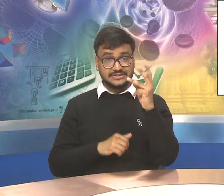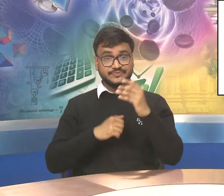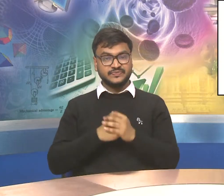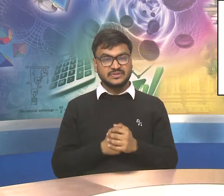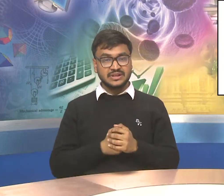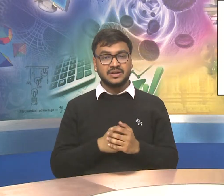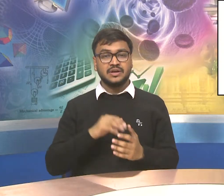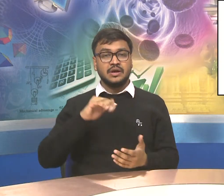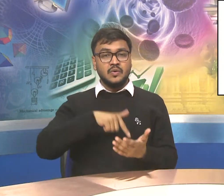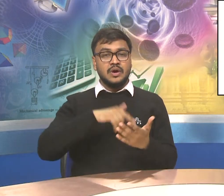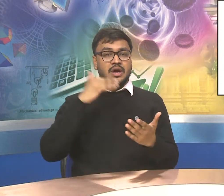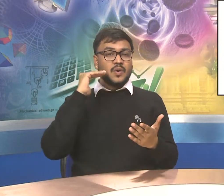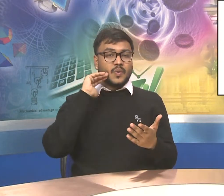Third,